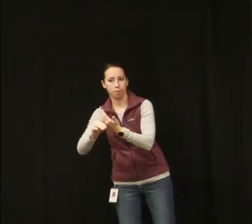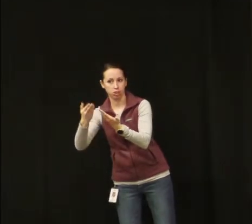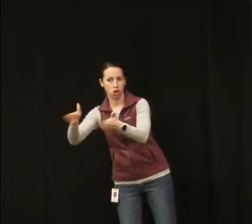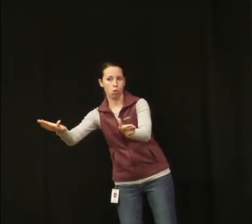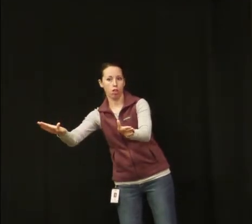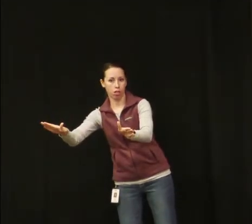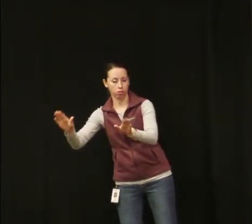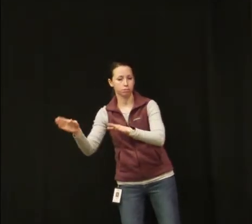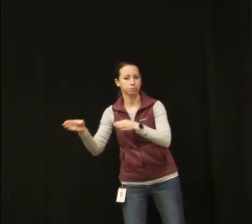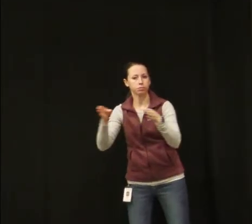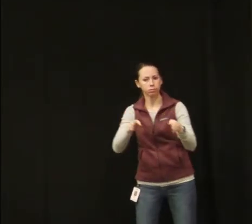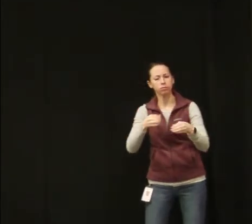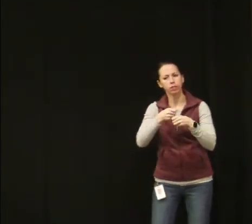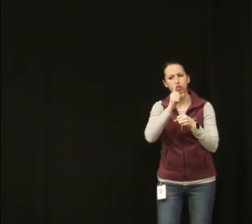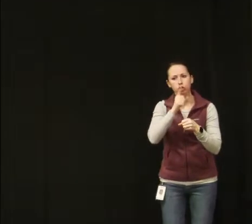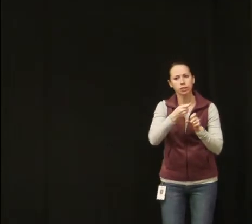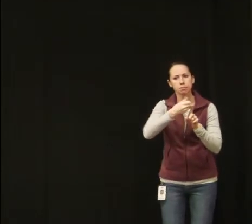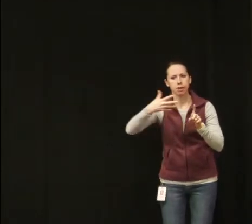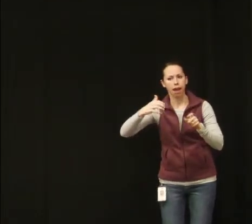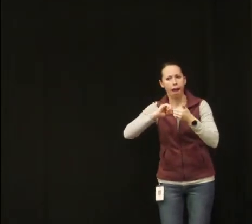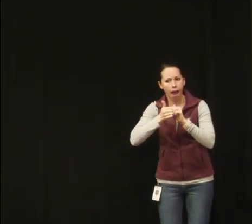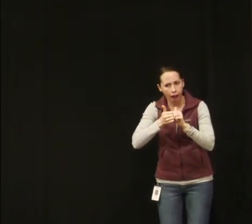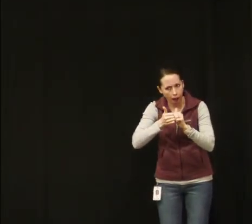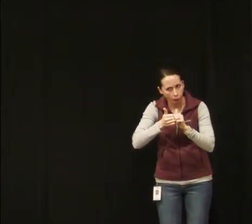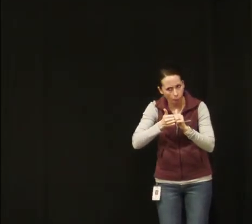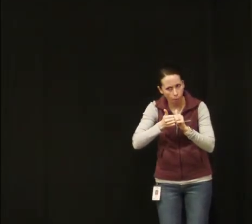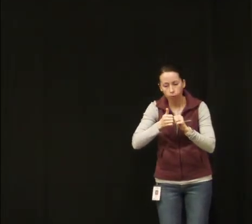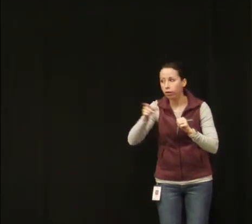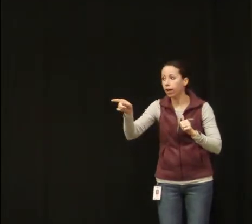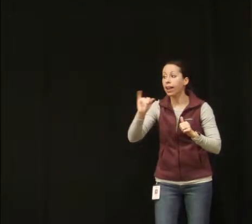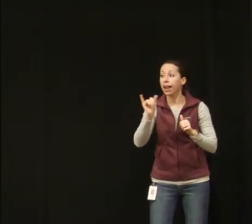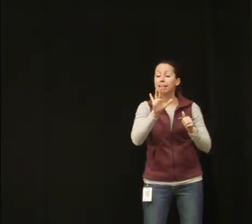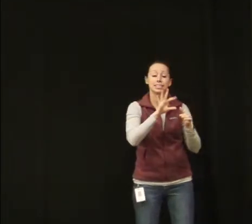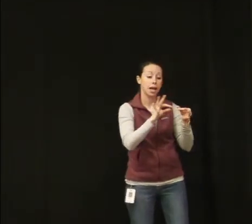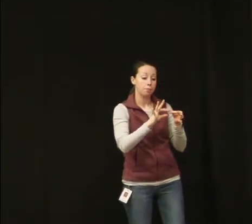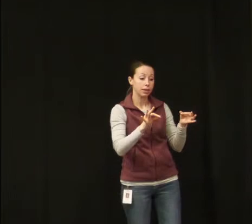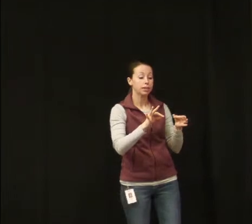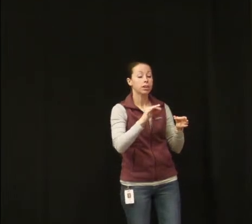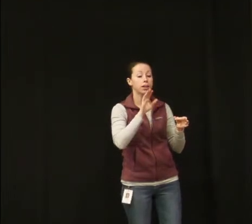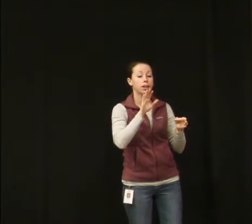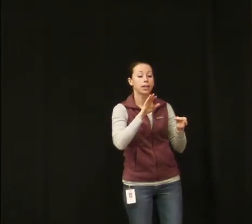access. Like you say that it's in Helen's report that he needs visual language.